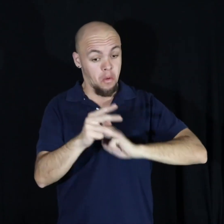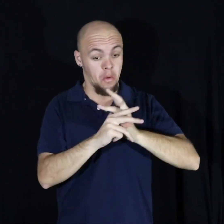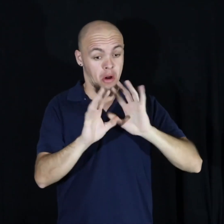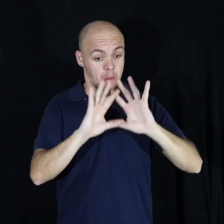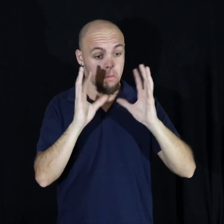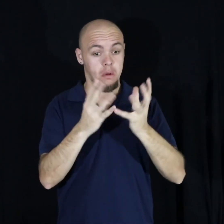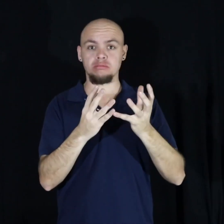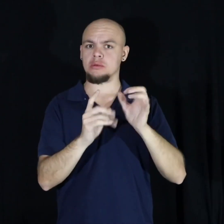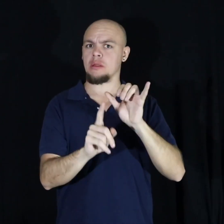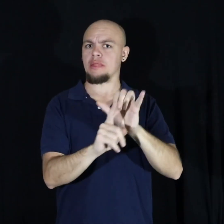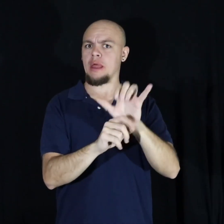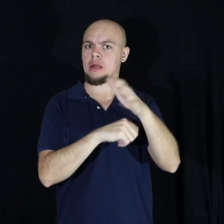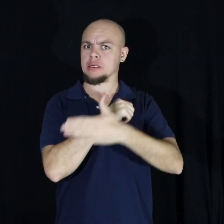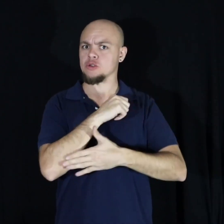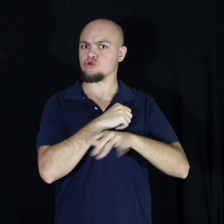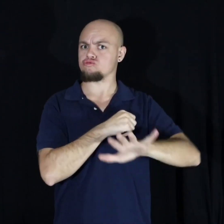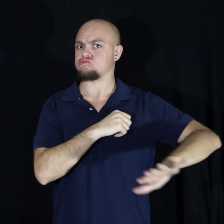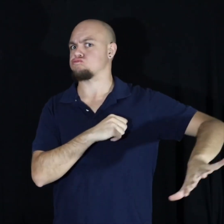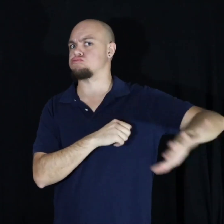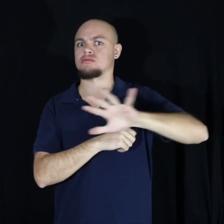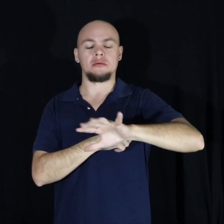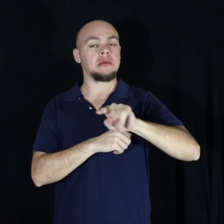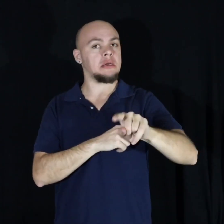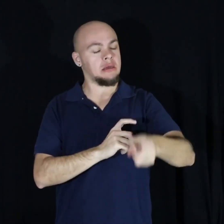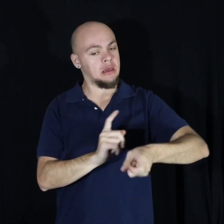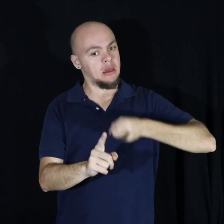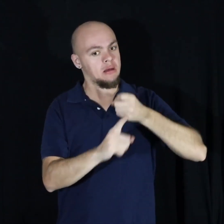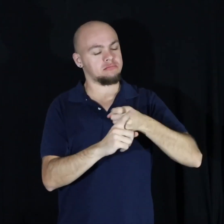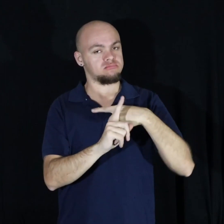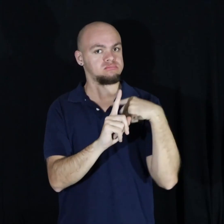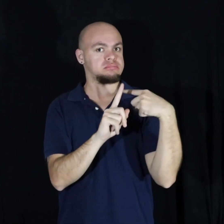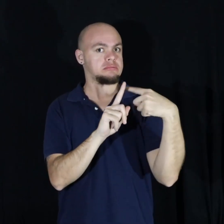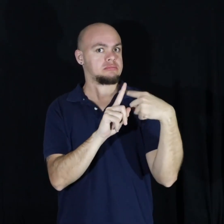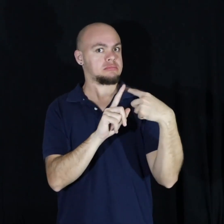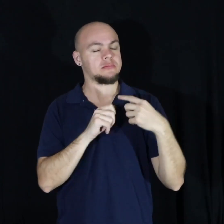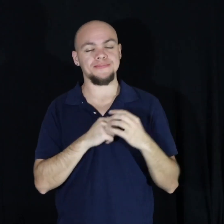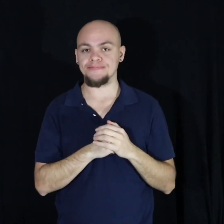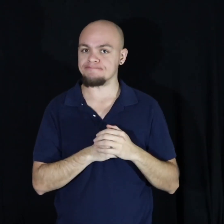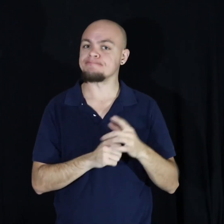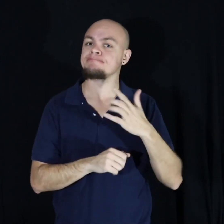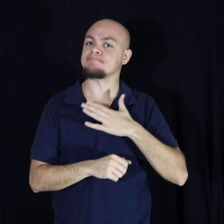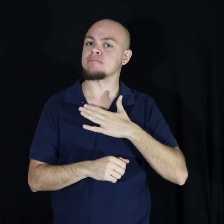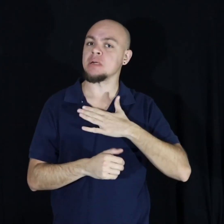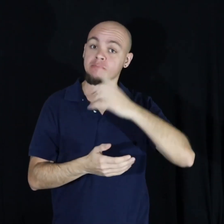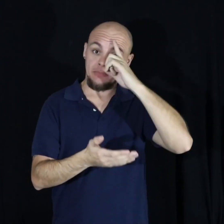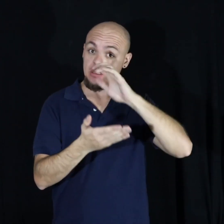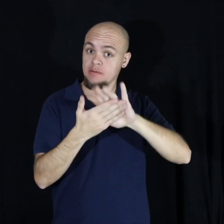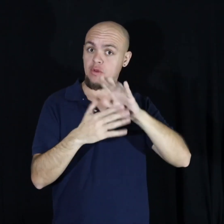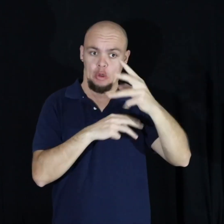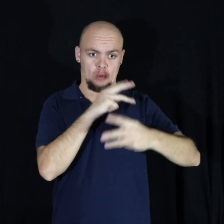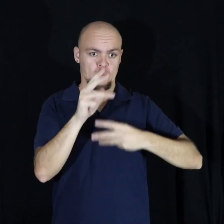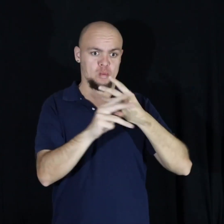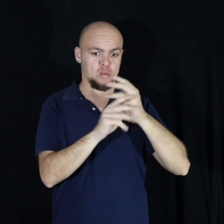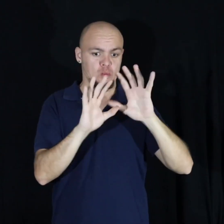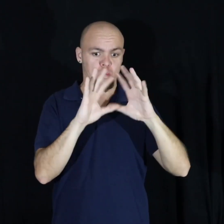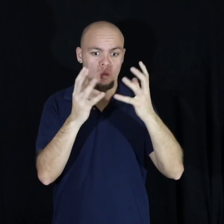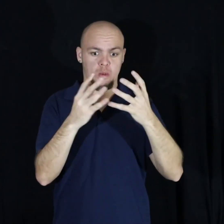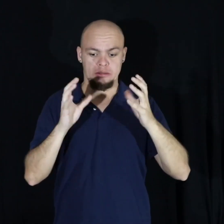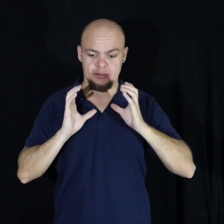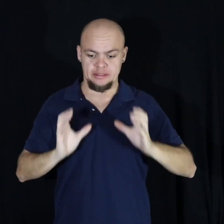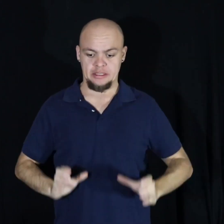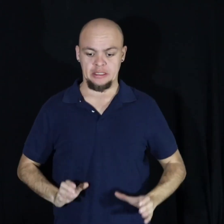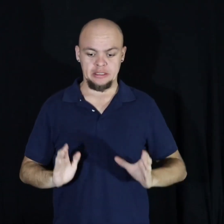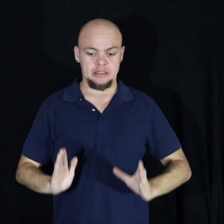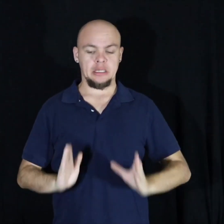living in those underdeveloped countries. I believe that if citizens of the world had the